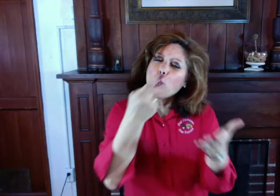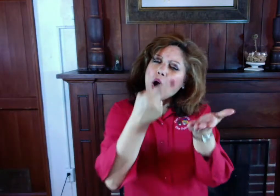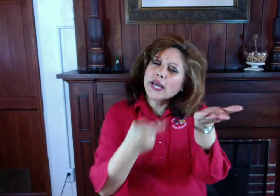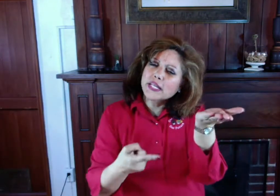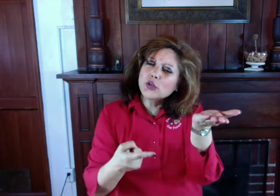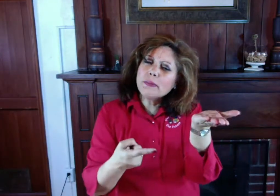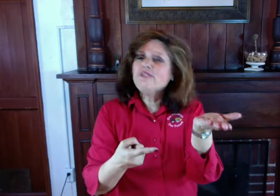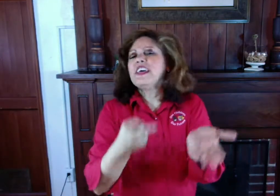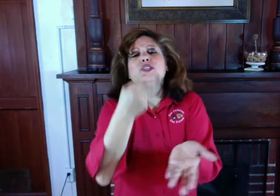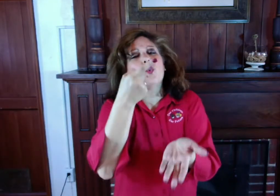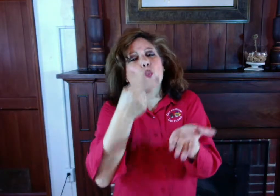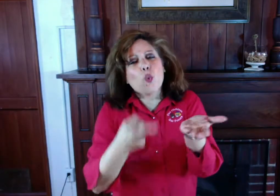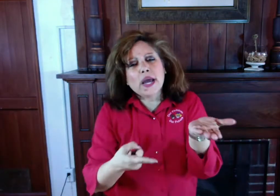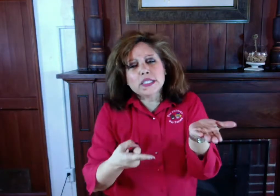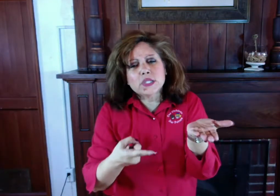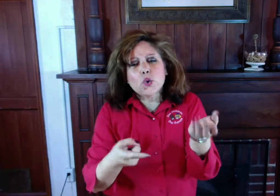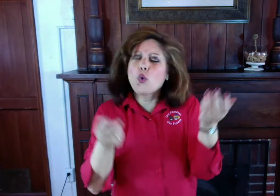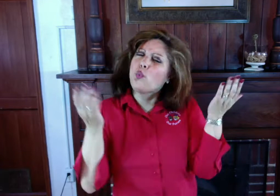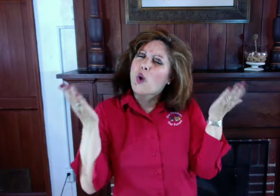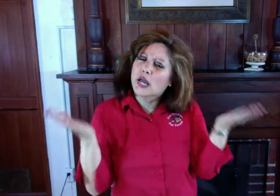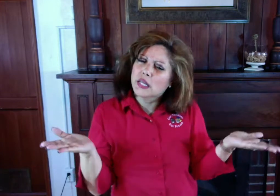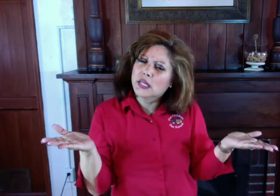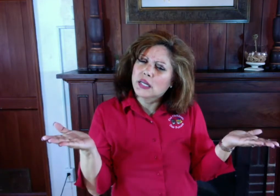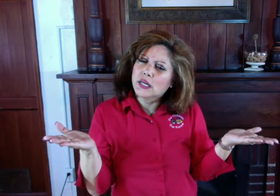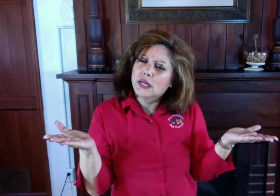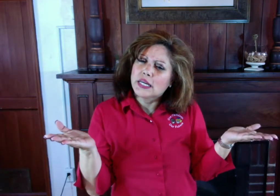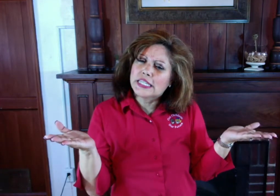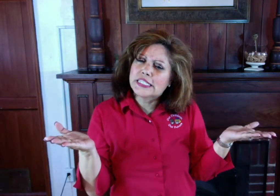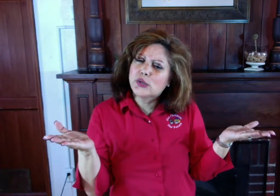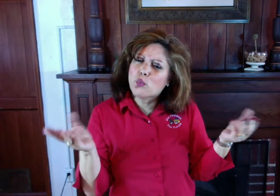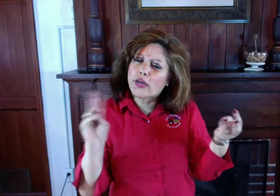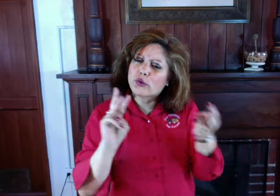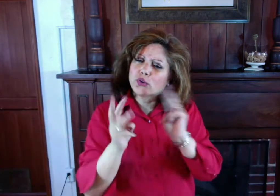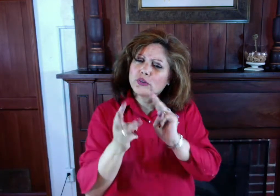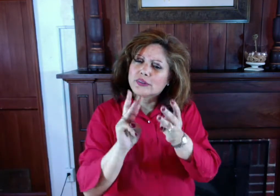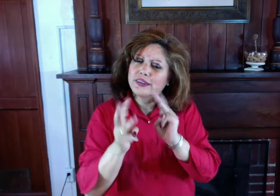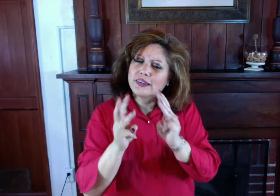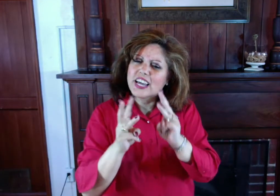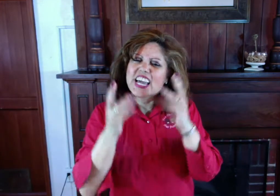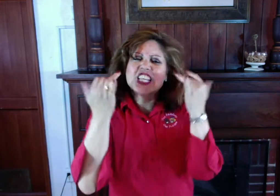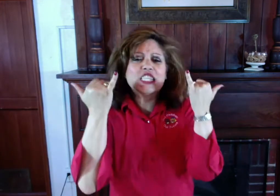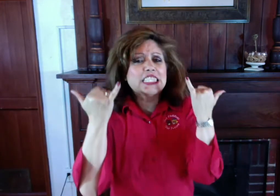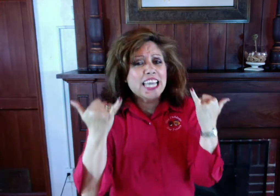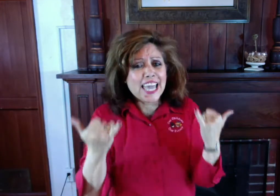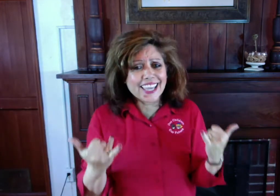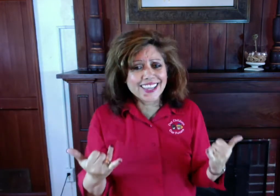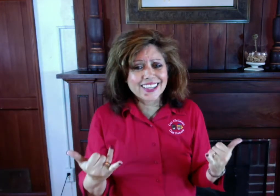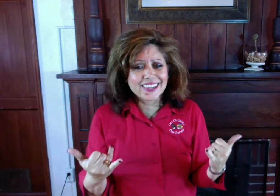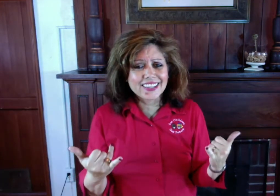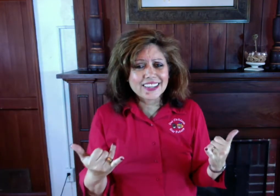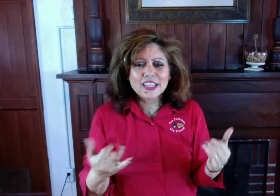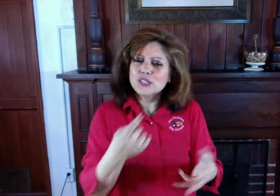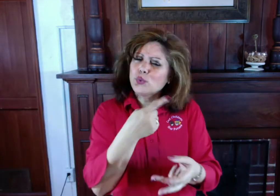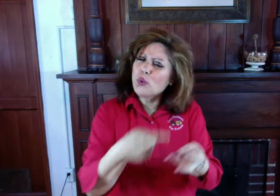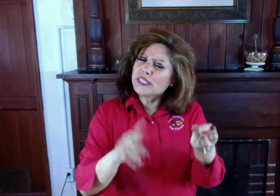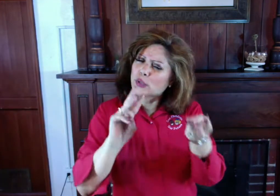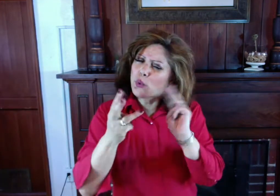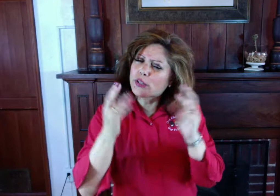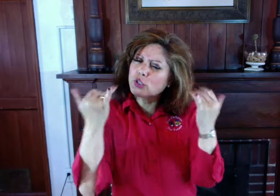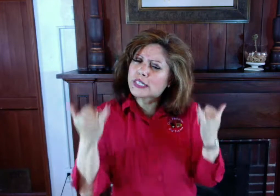what, look at my face, what or what is the weather today? So what's the weather today,